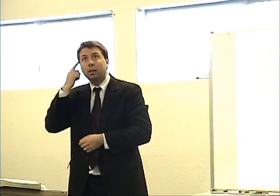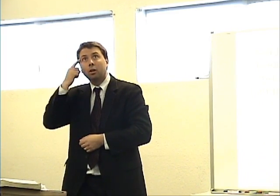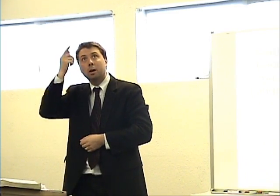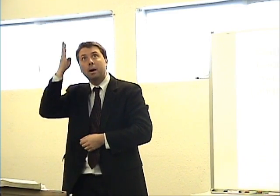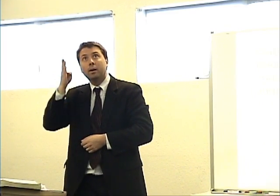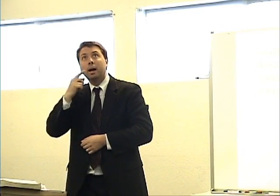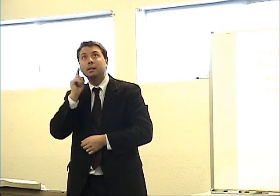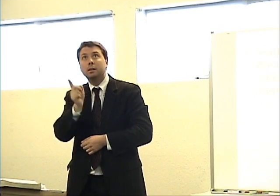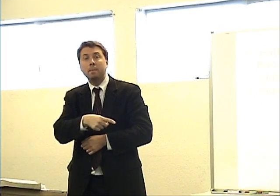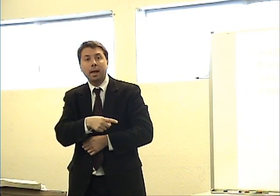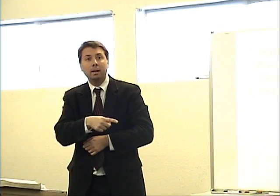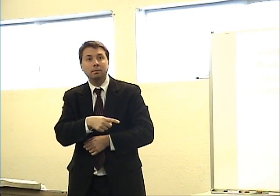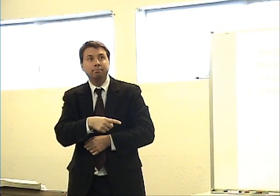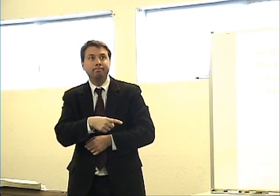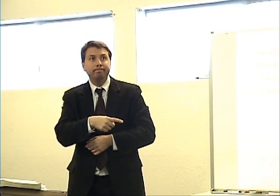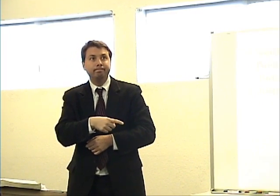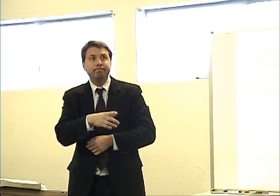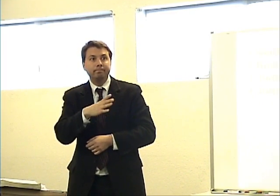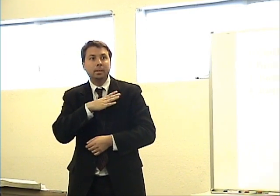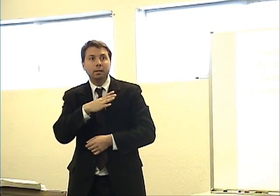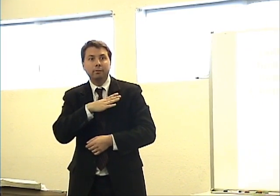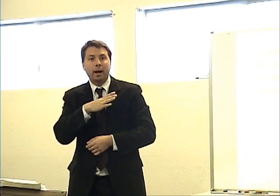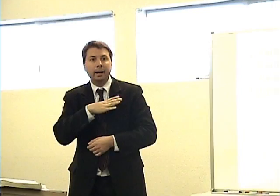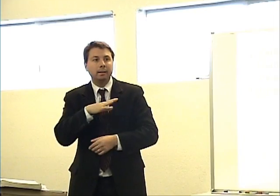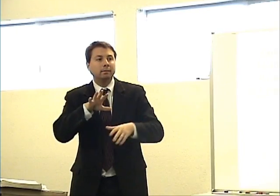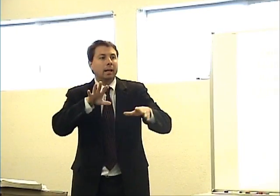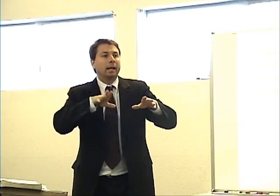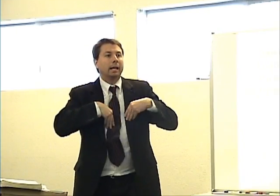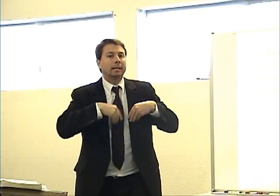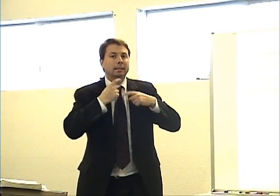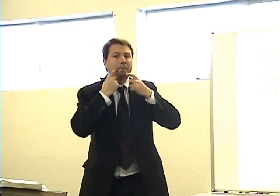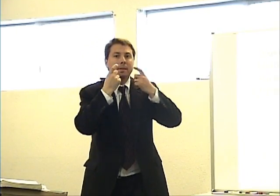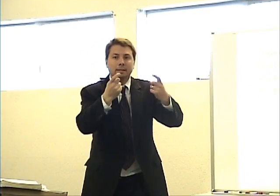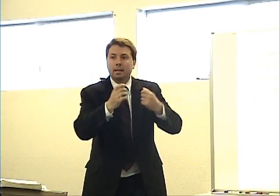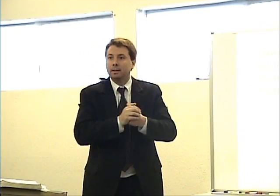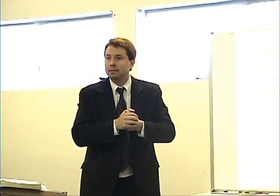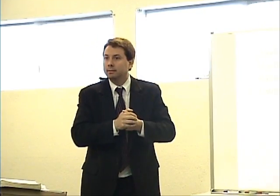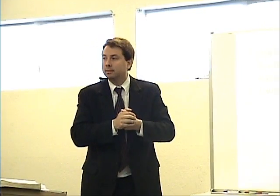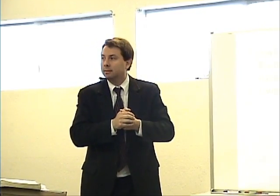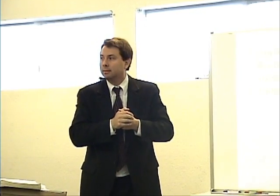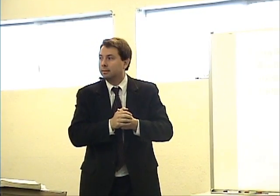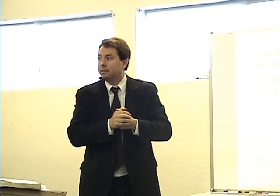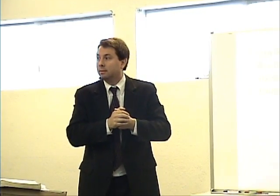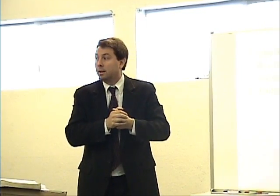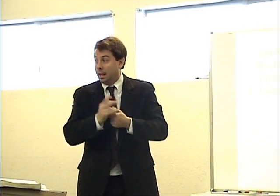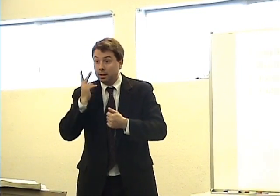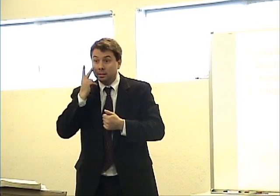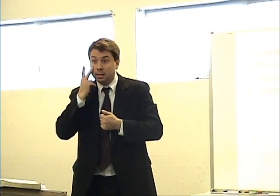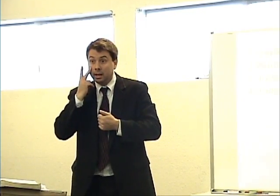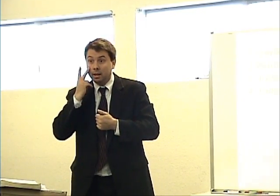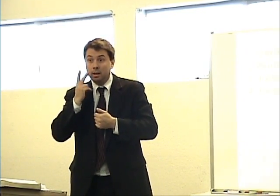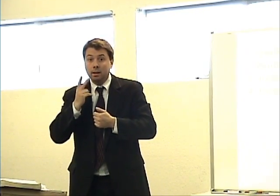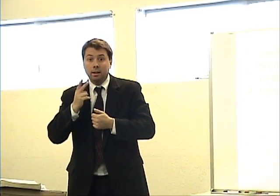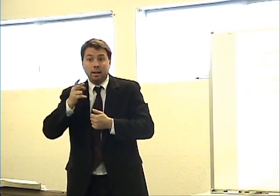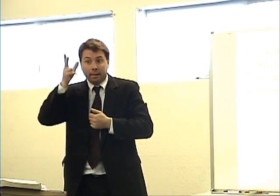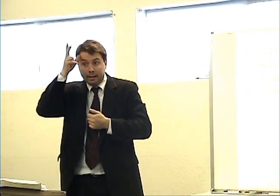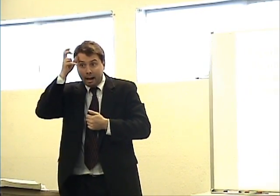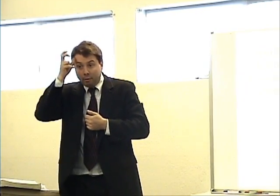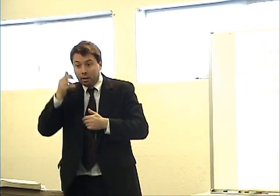thought about God's command, I accept the sin. And you see, the devil, he